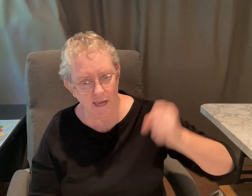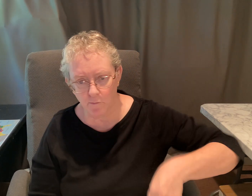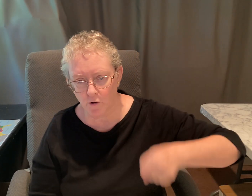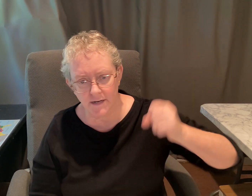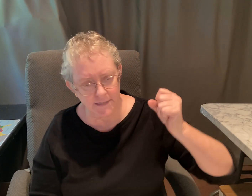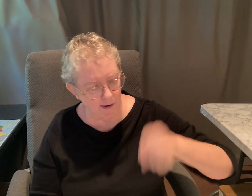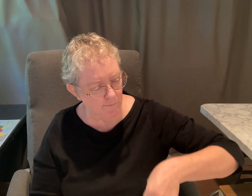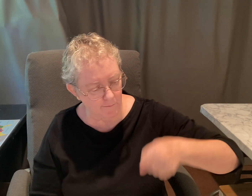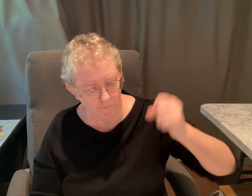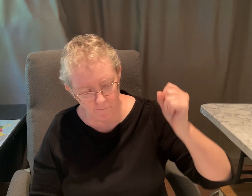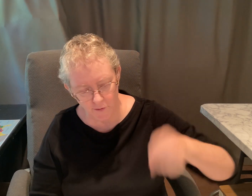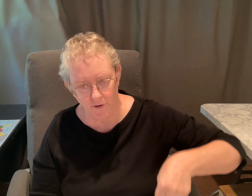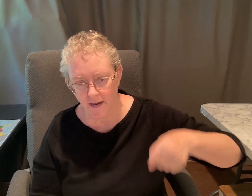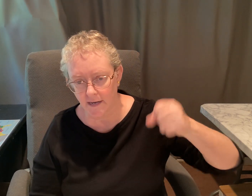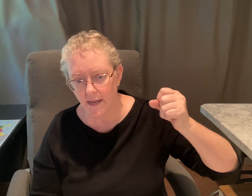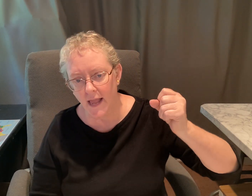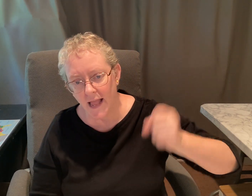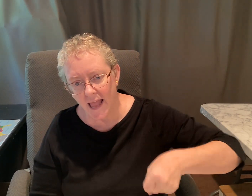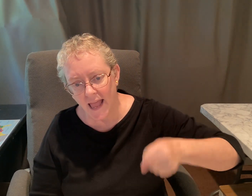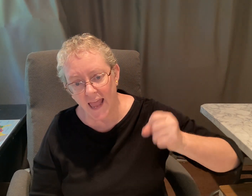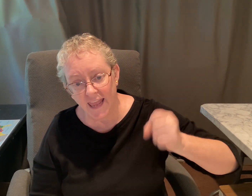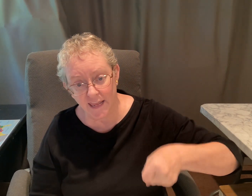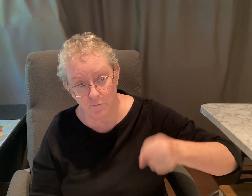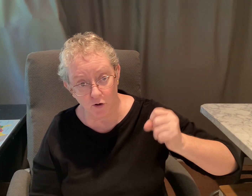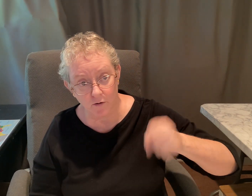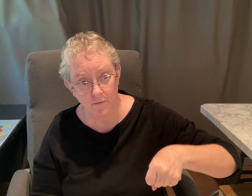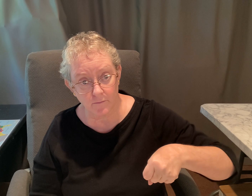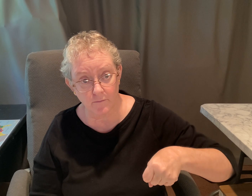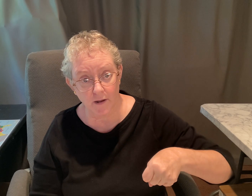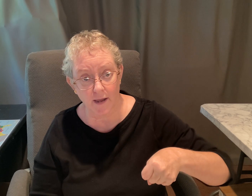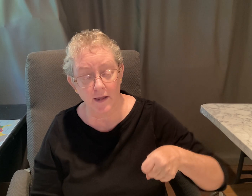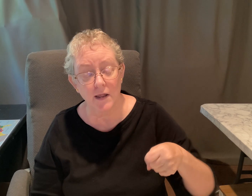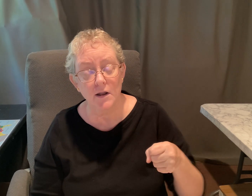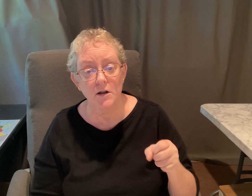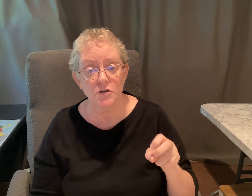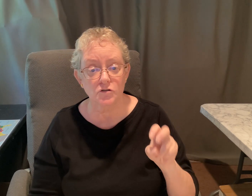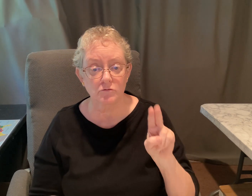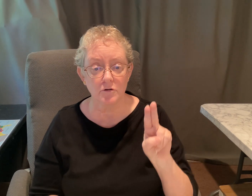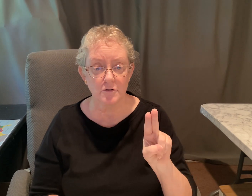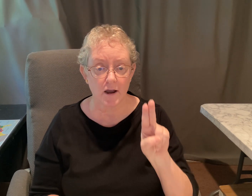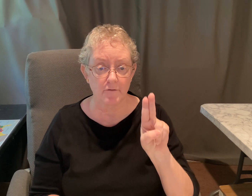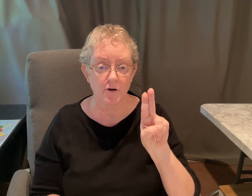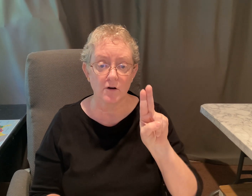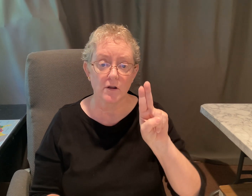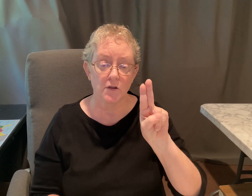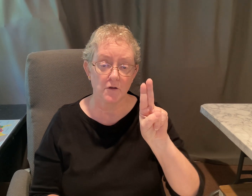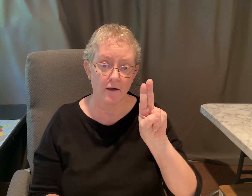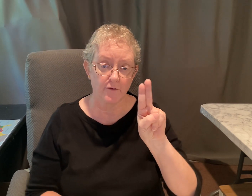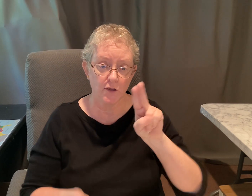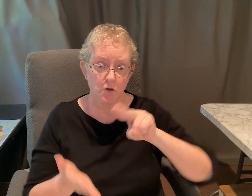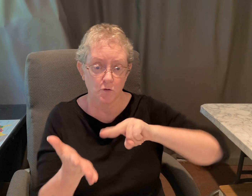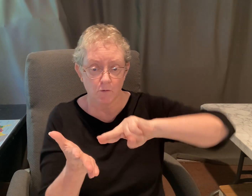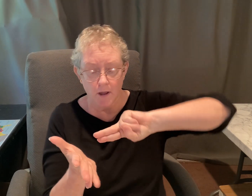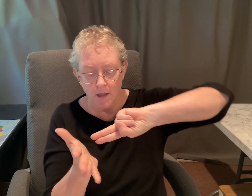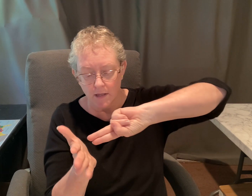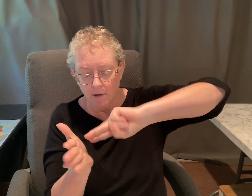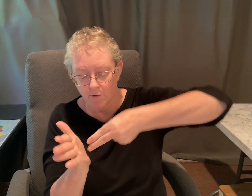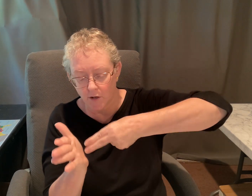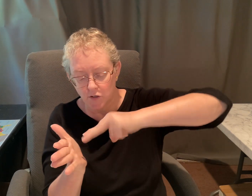hammer it down with your hand. Hammer. Okay. Screwdriver. You have a U and we're going to